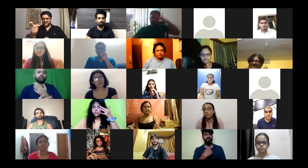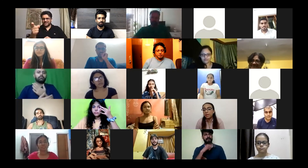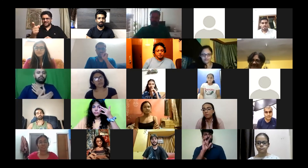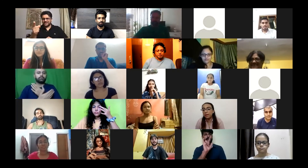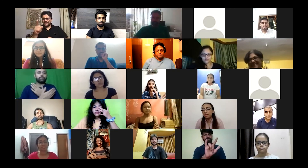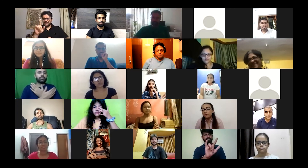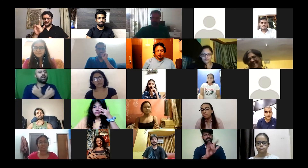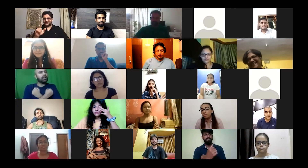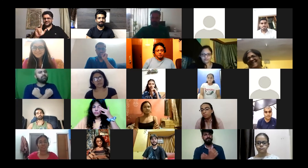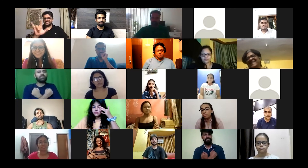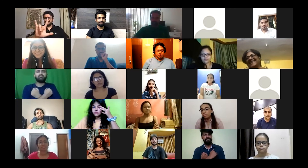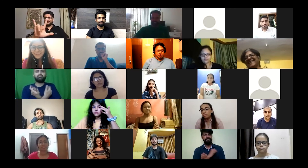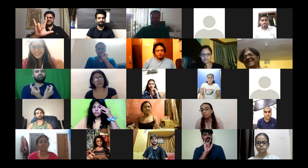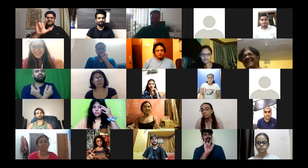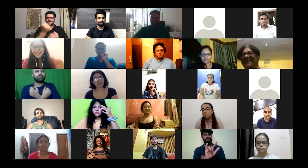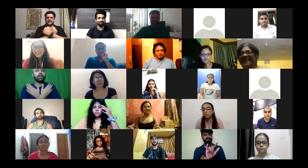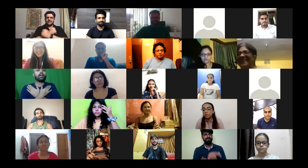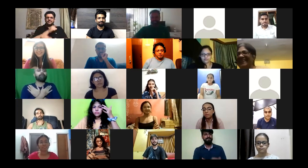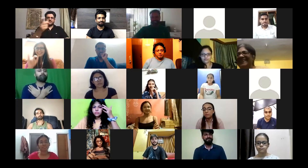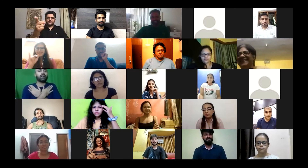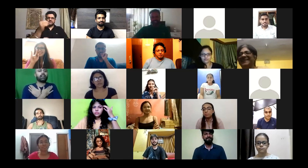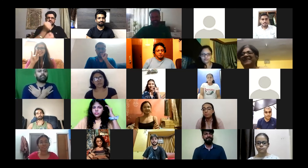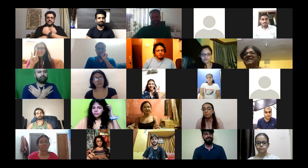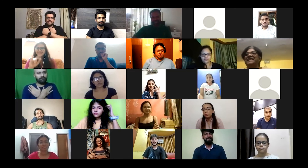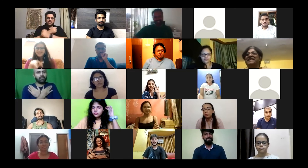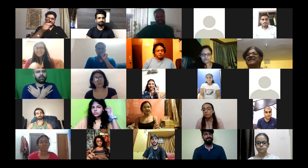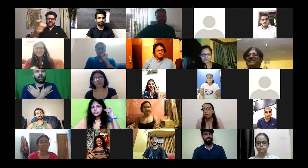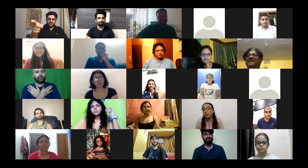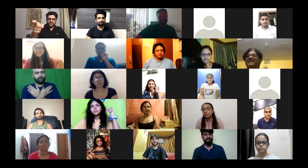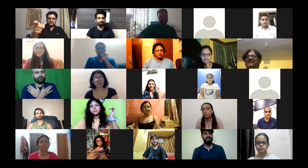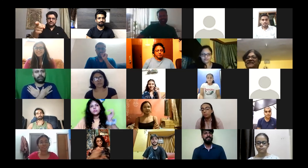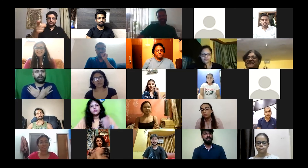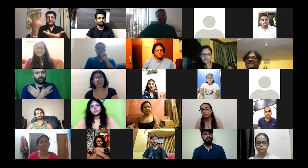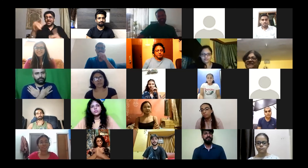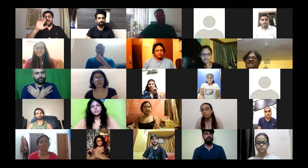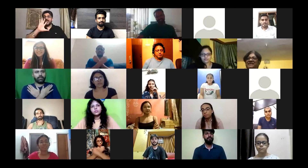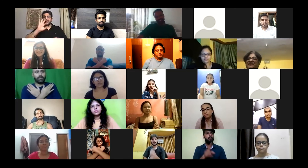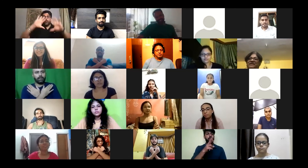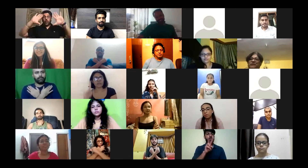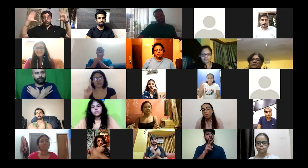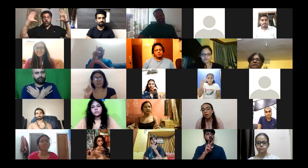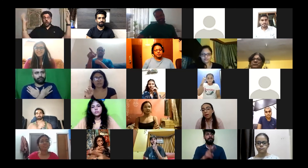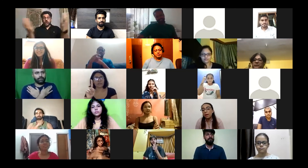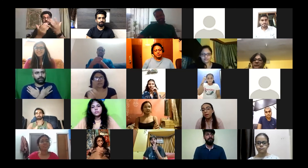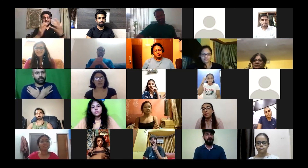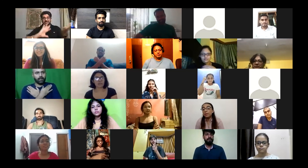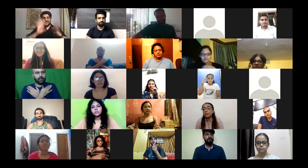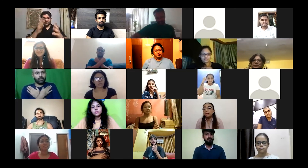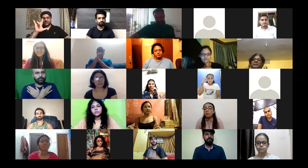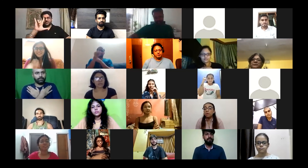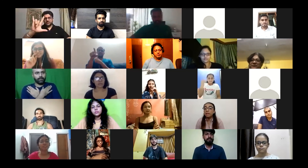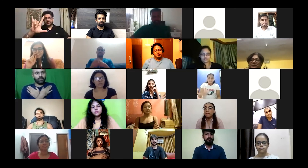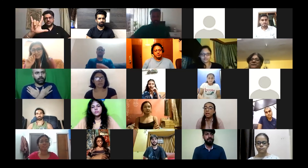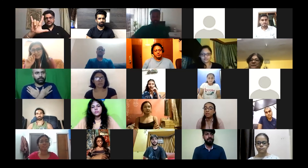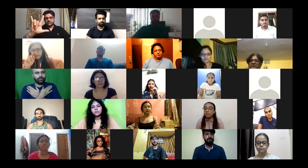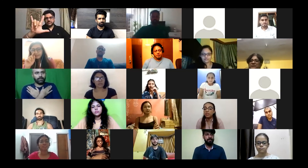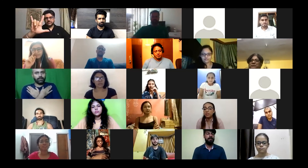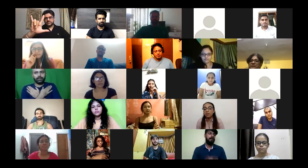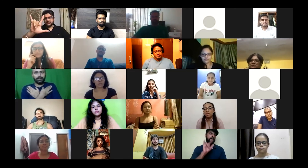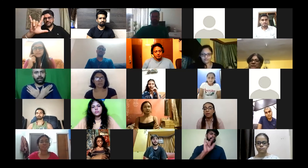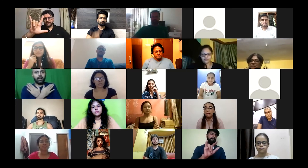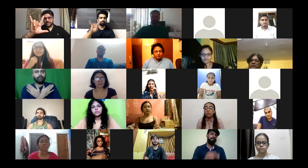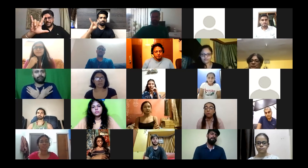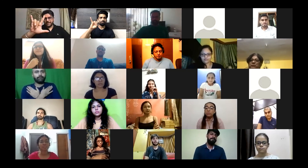What's the sign for I love you? Oh, this is love you. But you know,